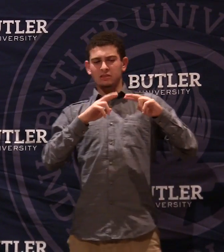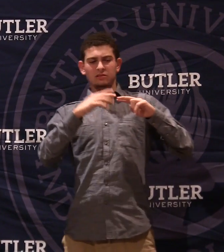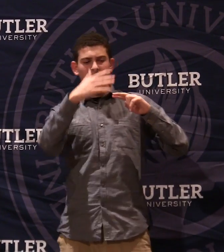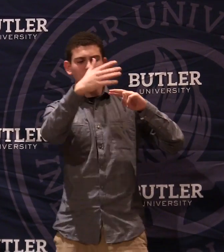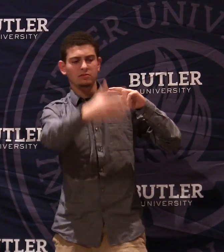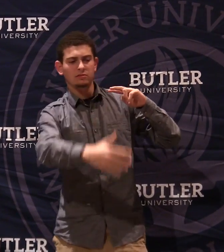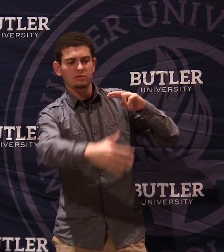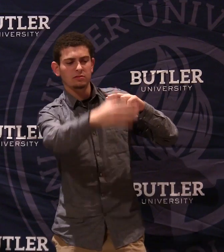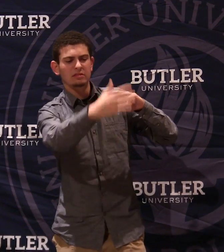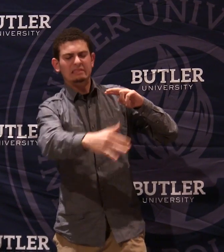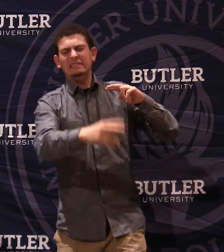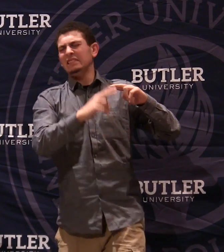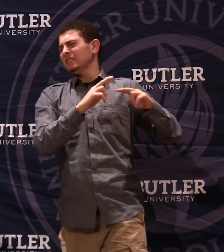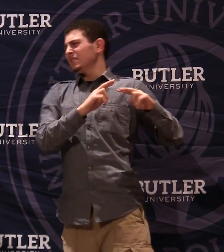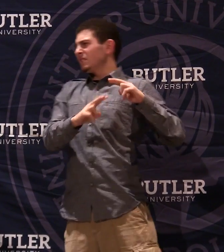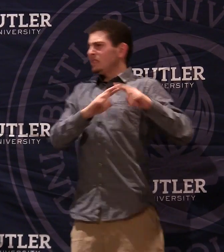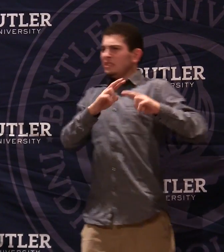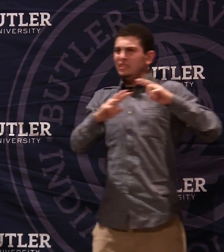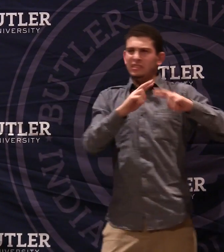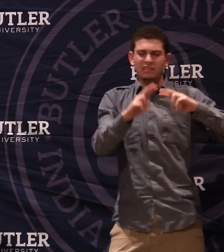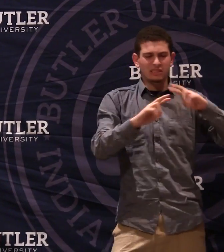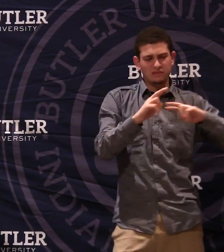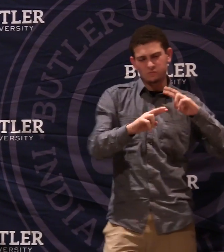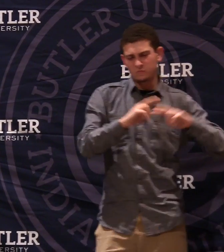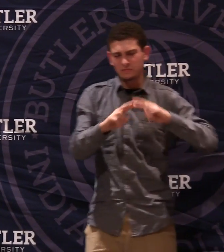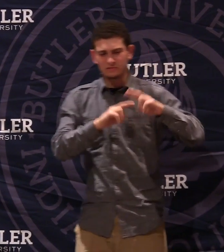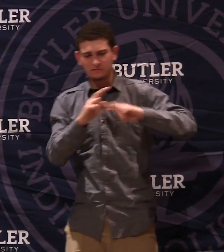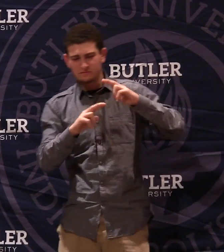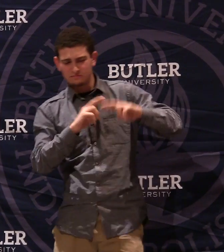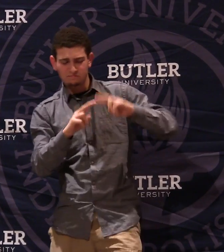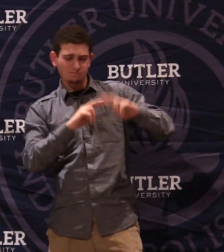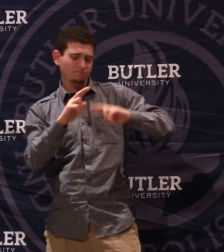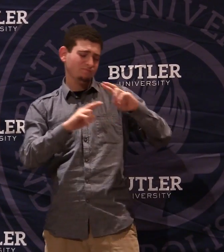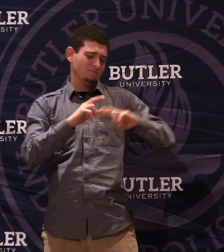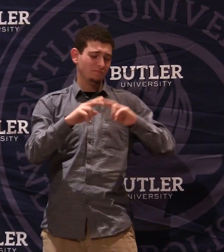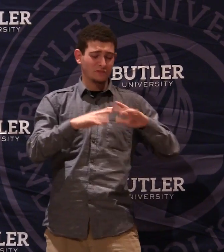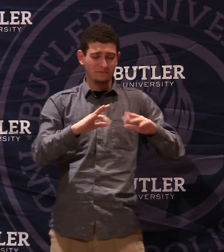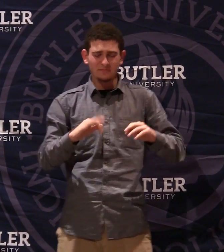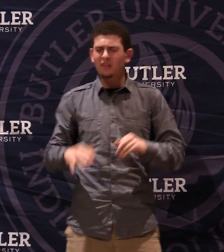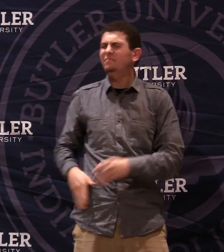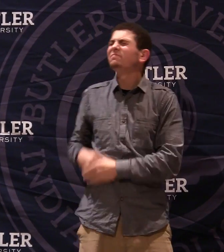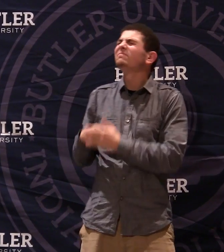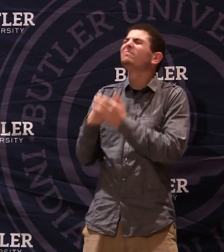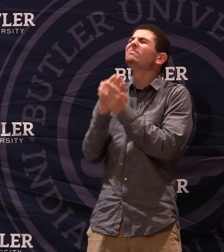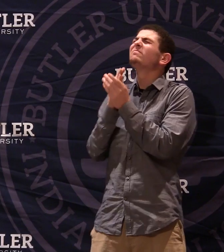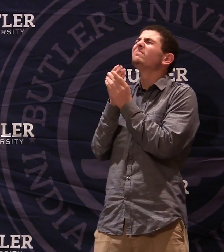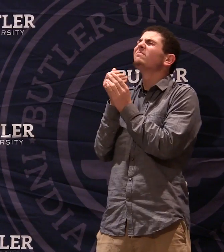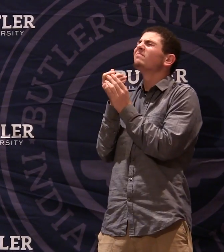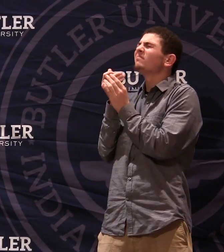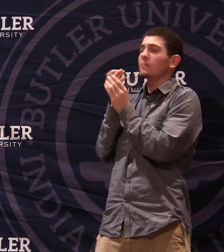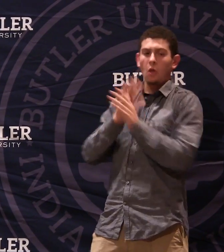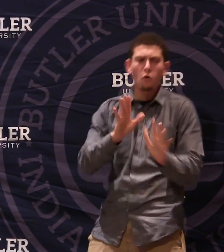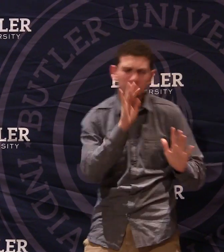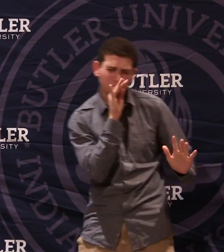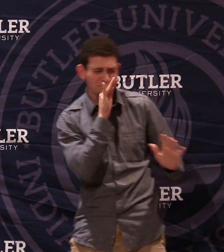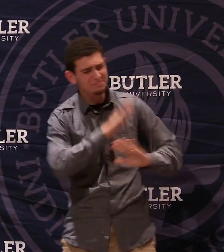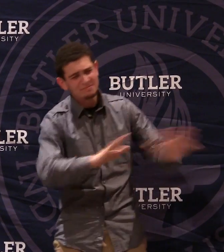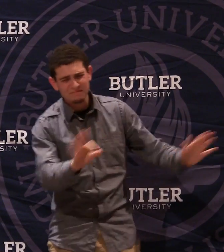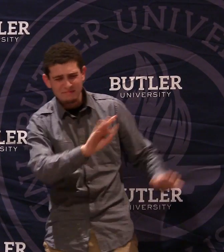sorry for him because he cannot see. He doesn't even see him waving his hands in front of him. So he continues to cut and buzz his hair. The man pulls